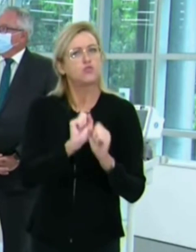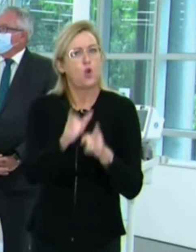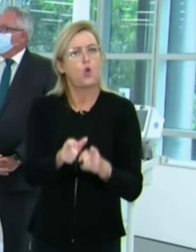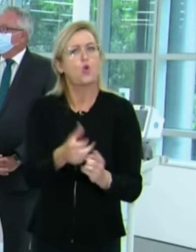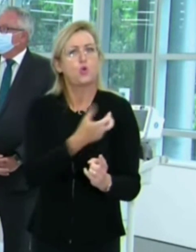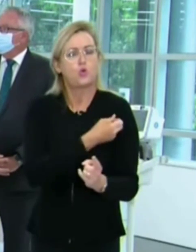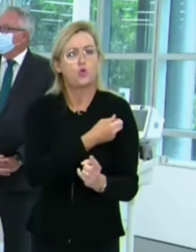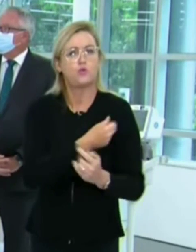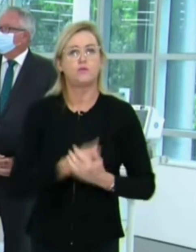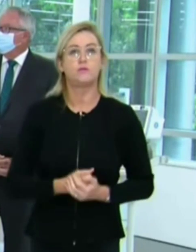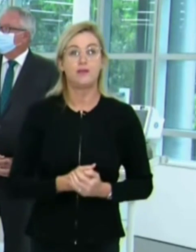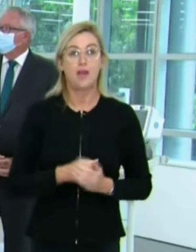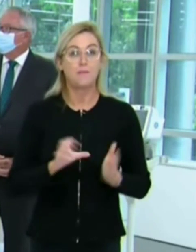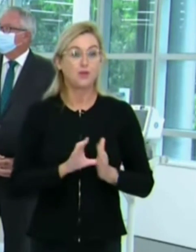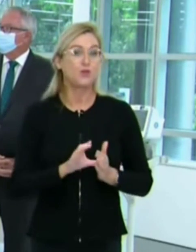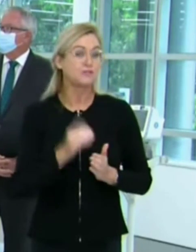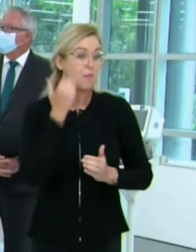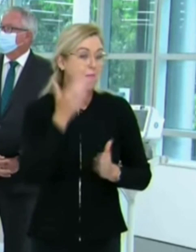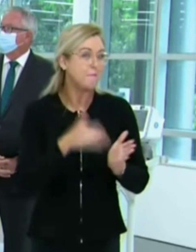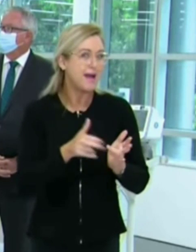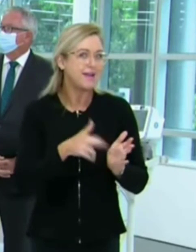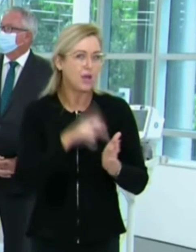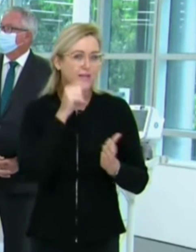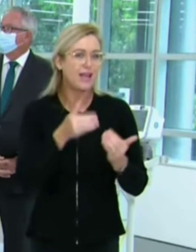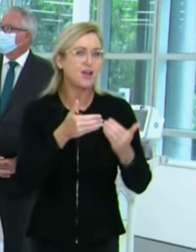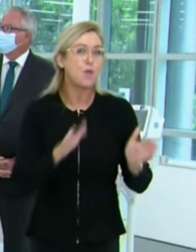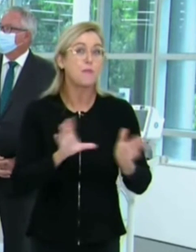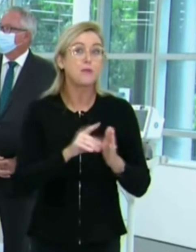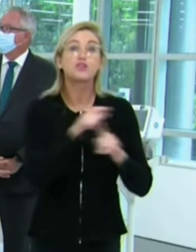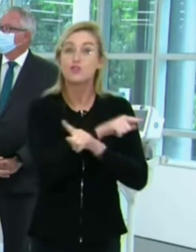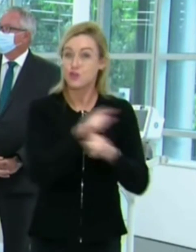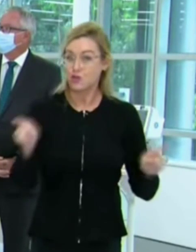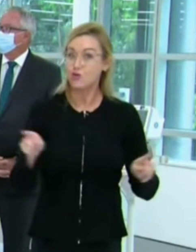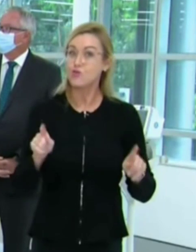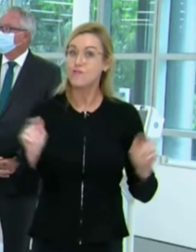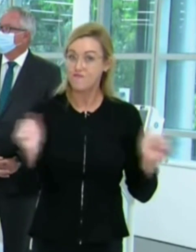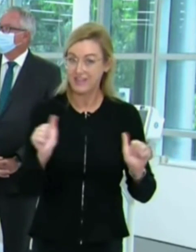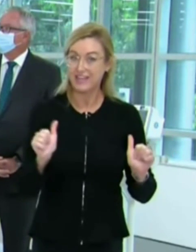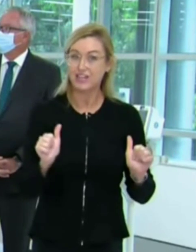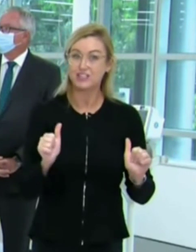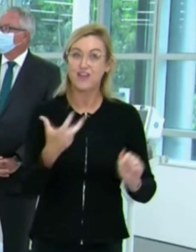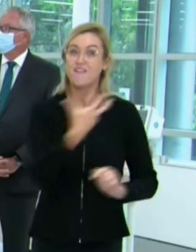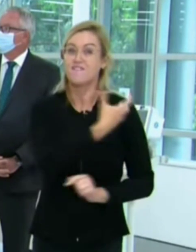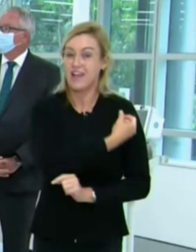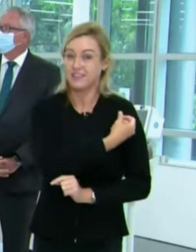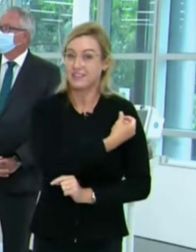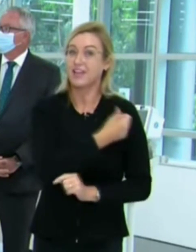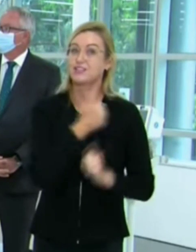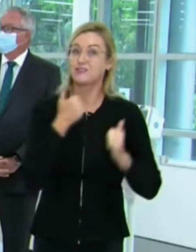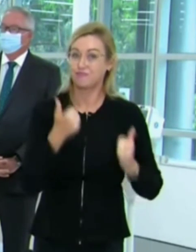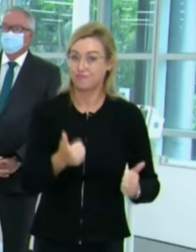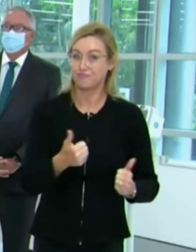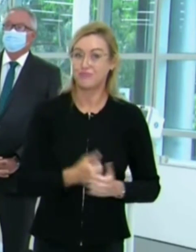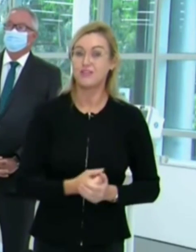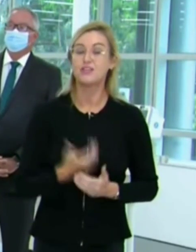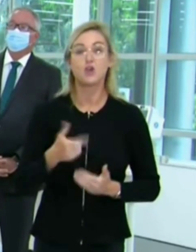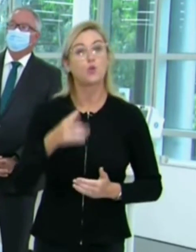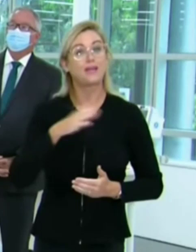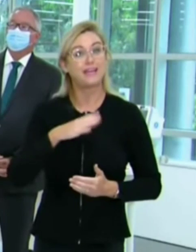in this way is testament to each of you, the sacrifices you've made in going out and getting vaccinated, because